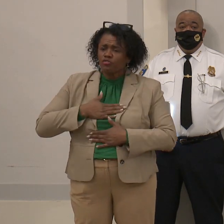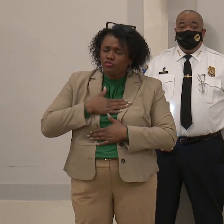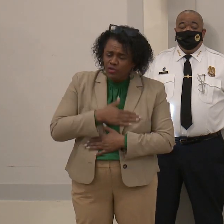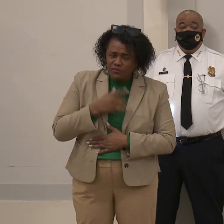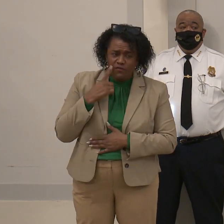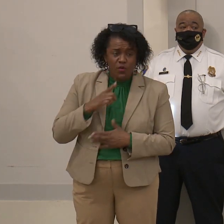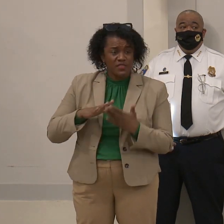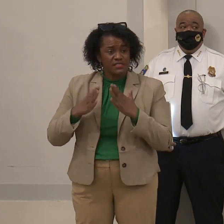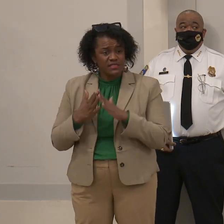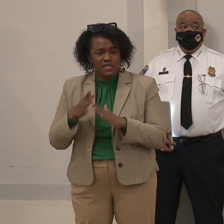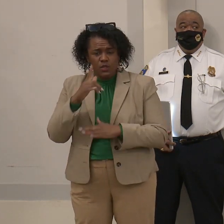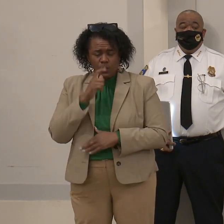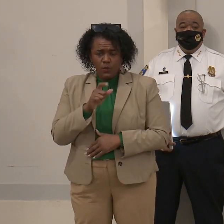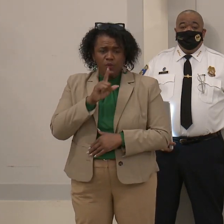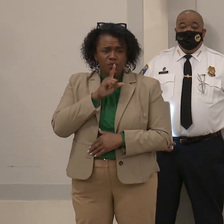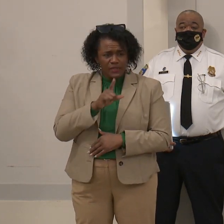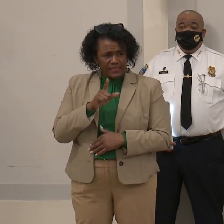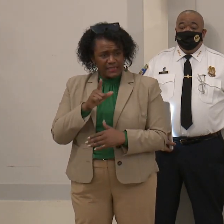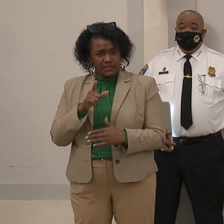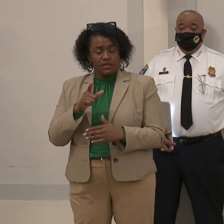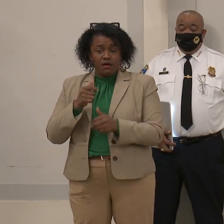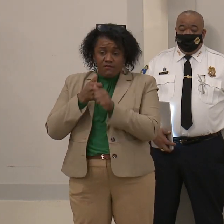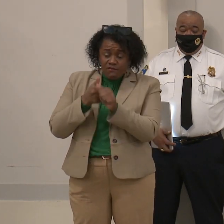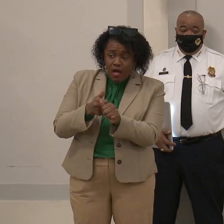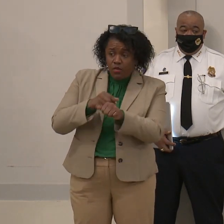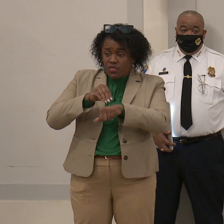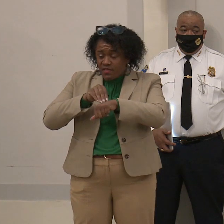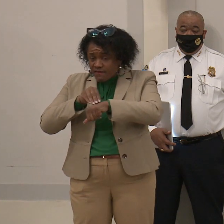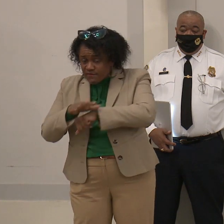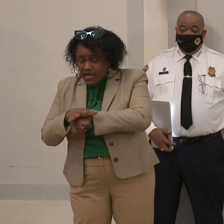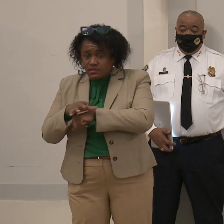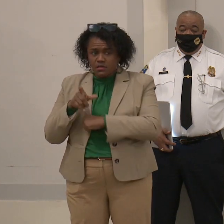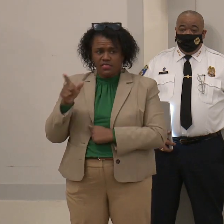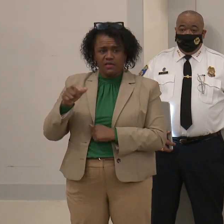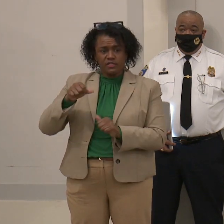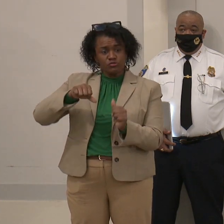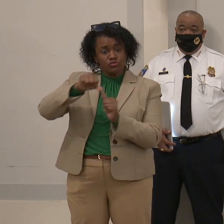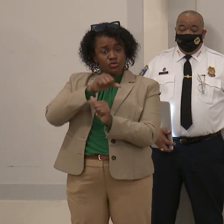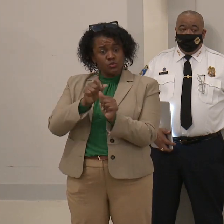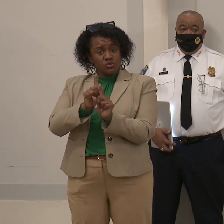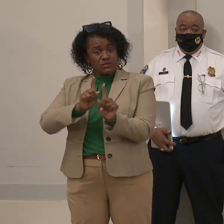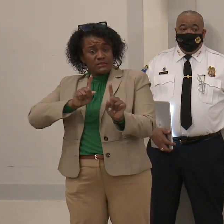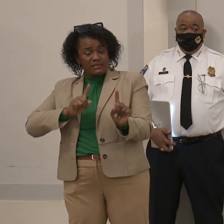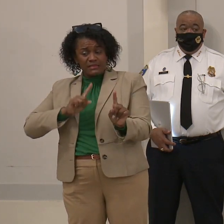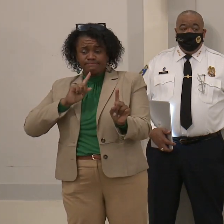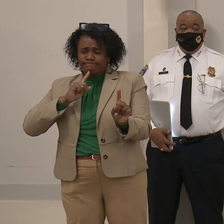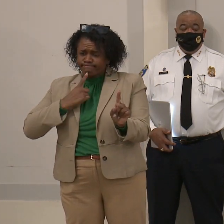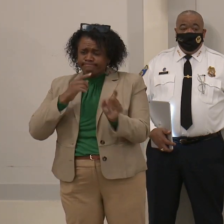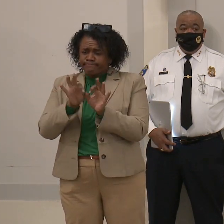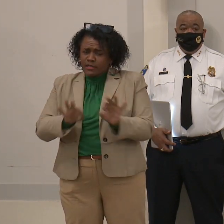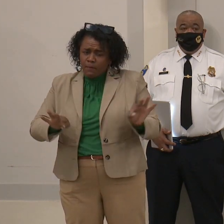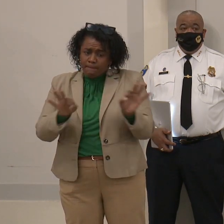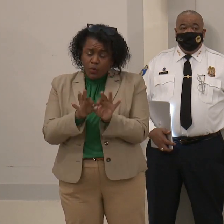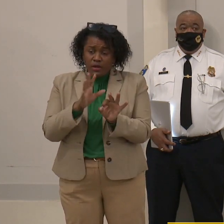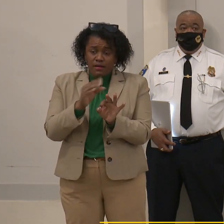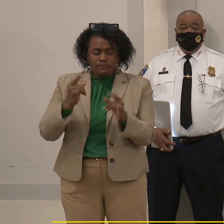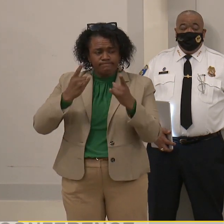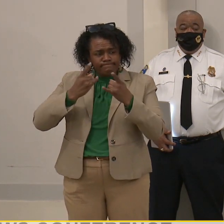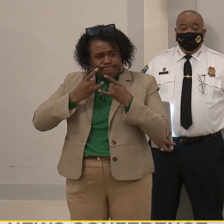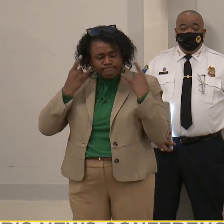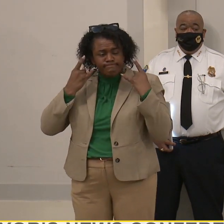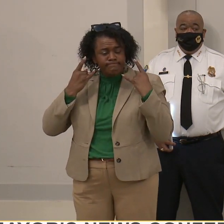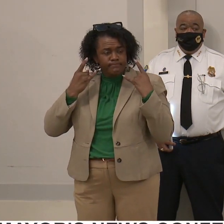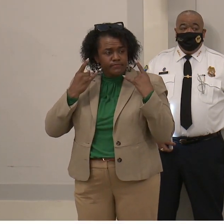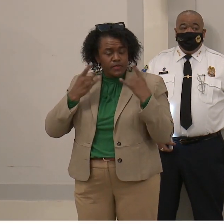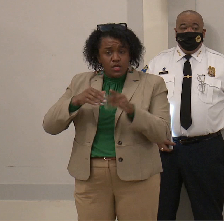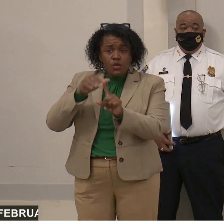city residents who have heeded the advice of public health professionals, have taken social distancing precautions seriously, and have been wearing their face coverings.